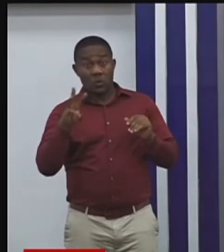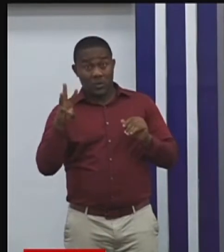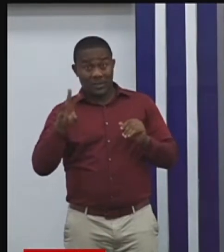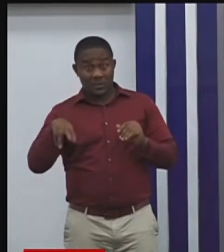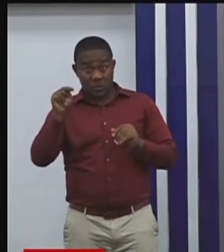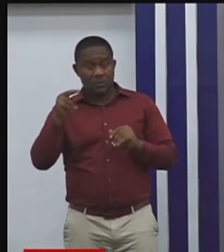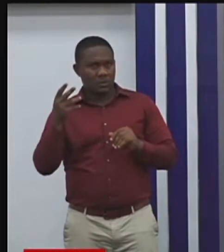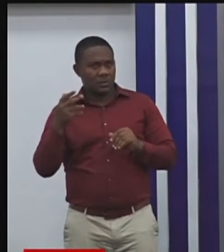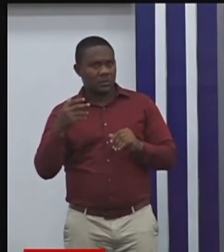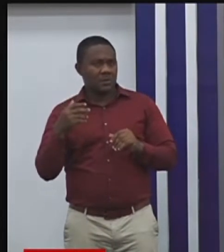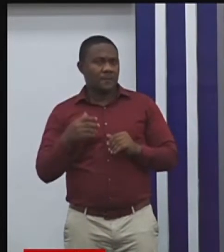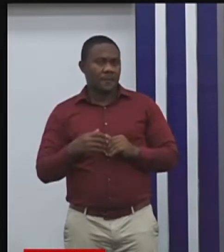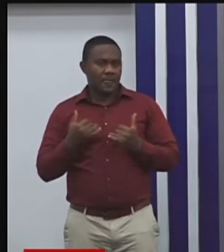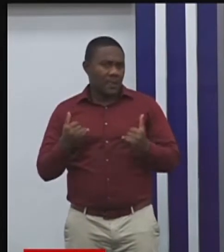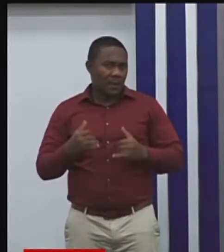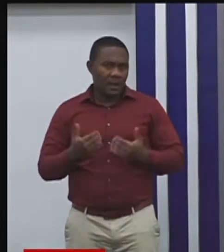and so they moved from